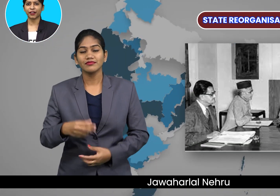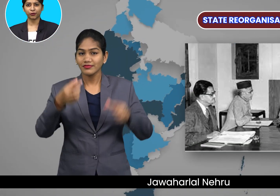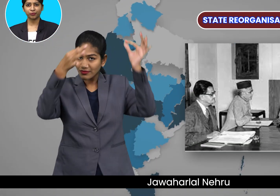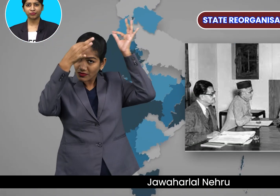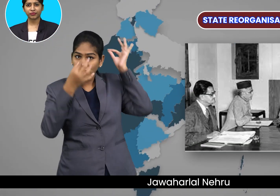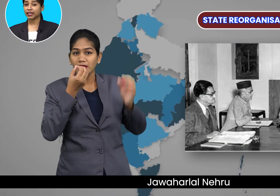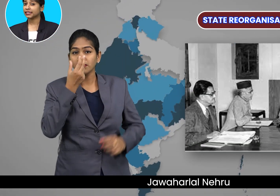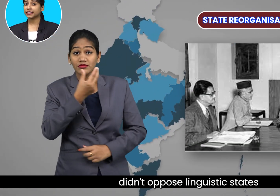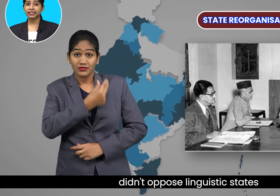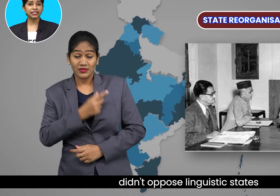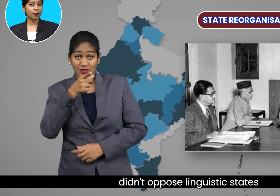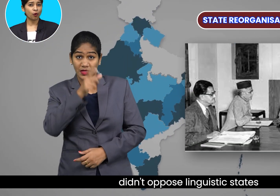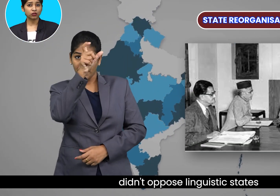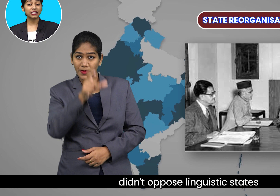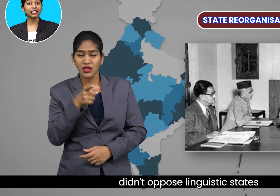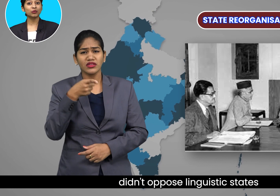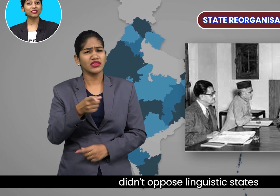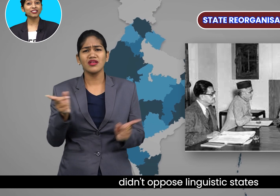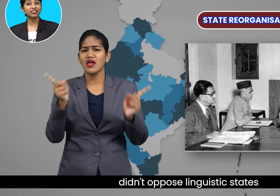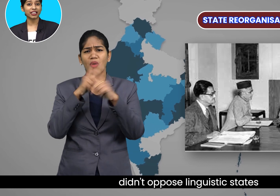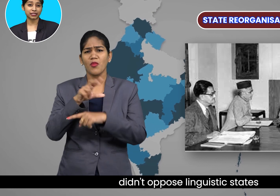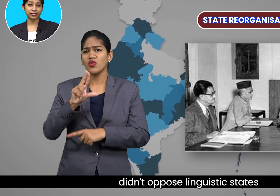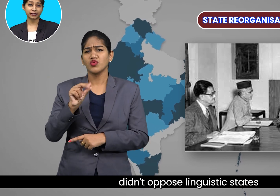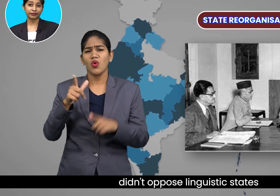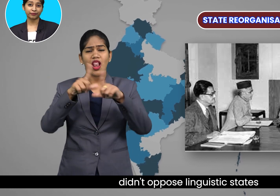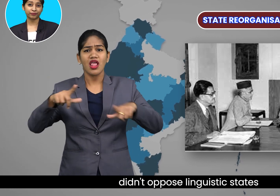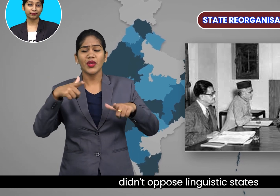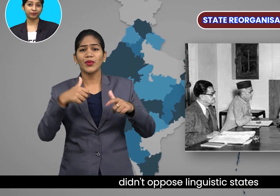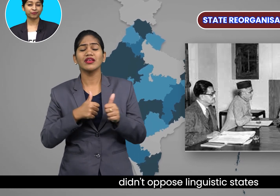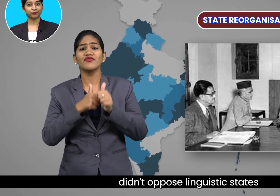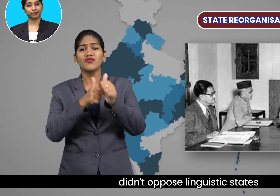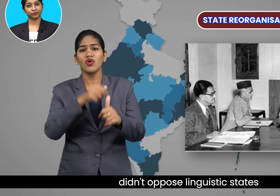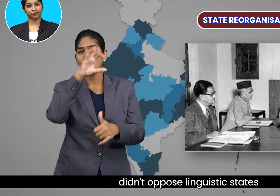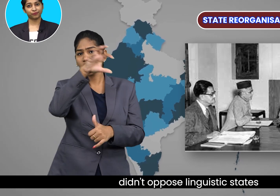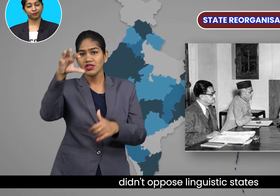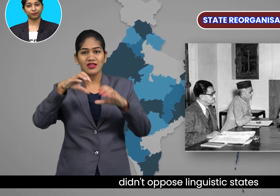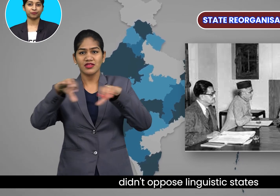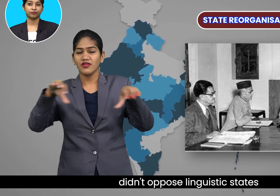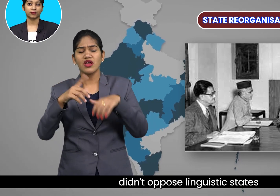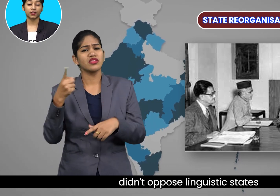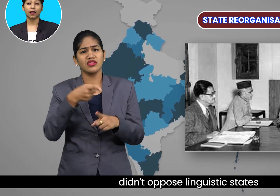Jawaharlal Nehru didn't oppose linguistic states,